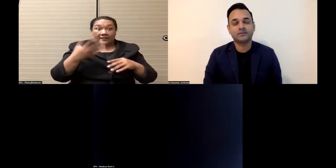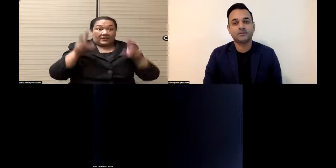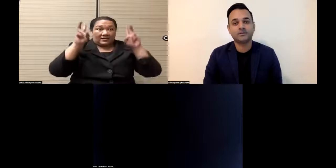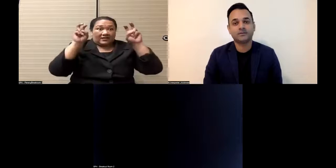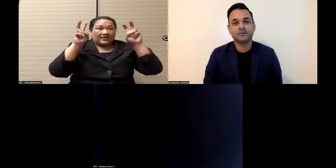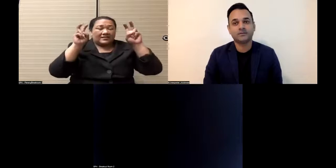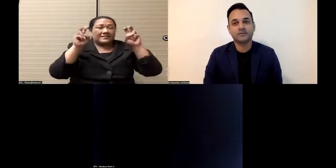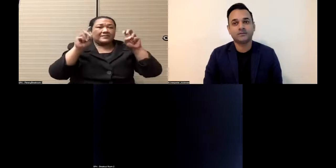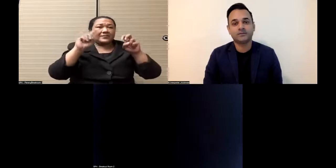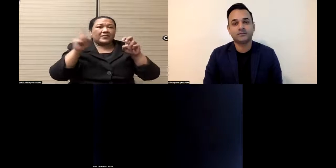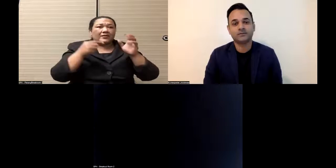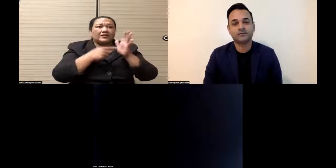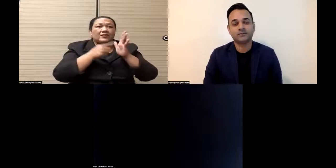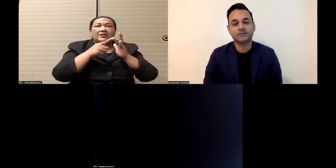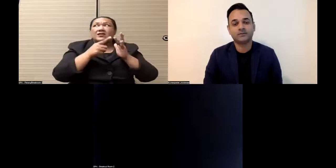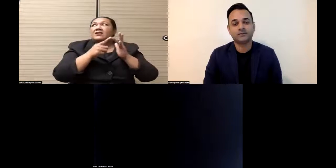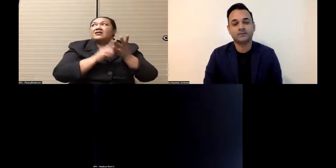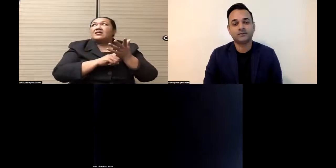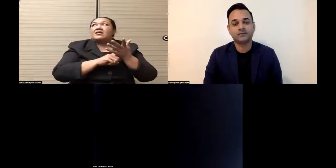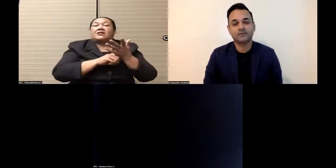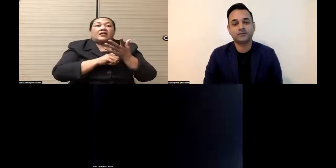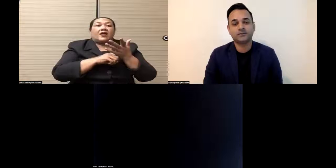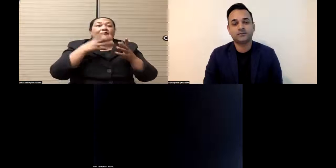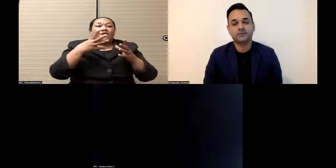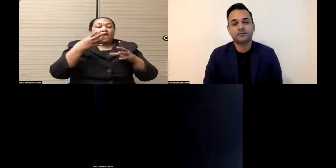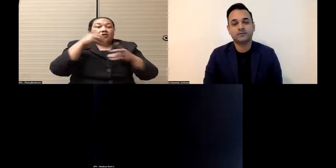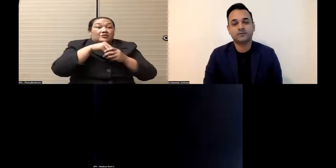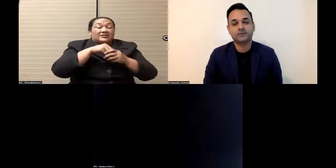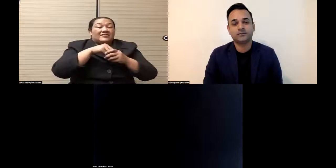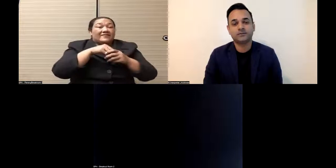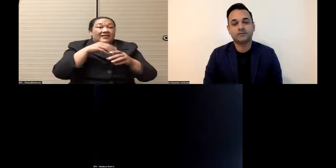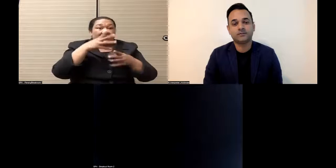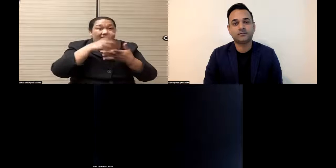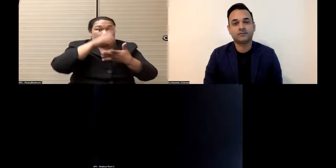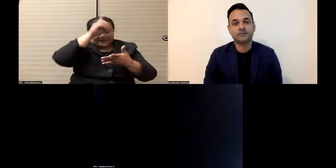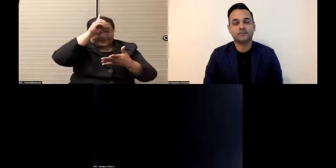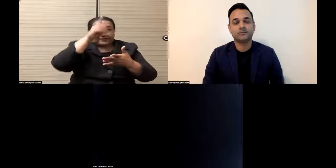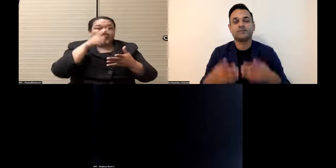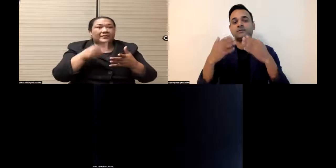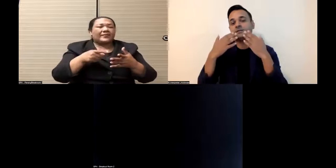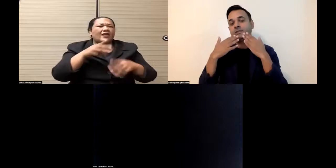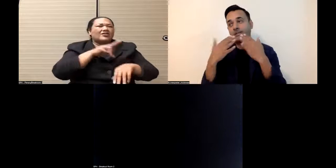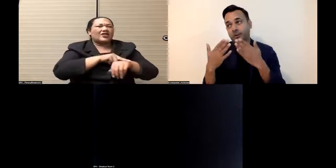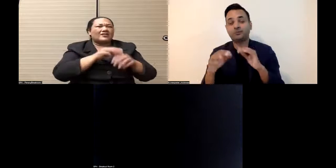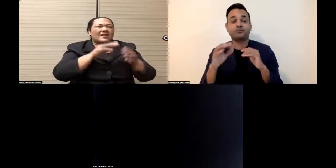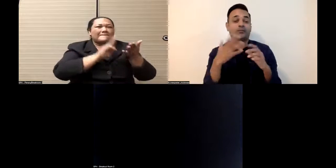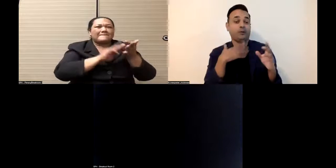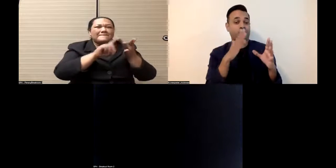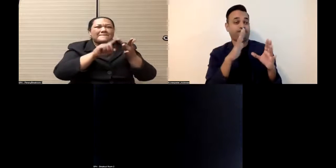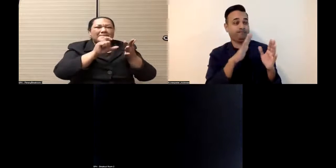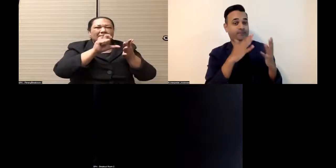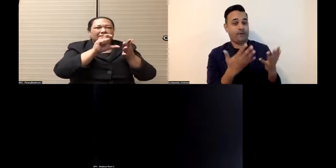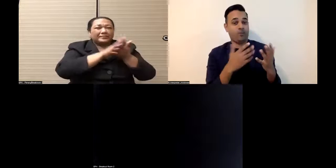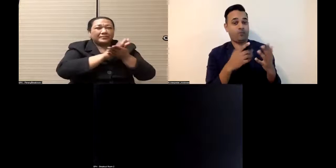education. Dr. Michelle Beasley, who is the Director of the Education Quality and Assessment Program of the